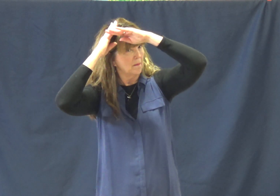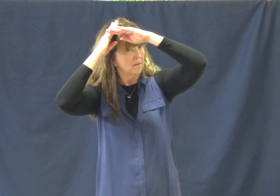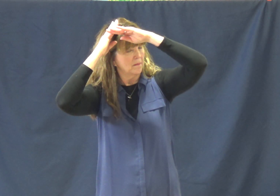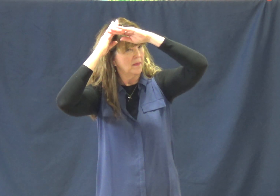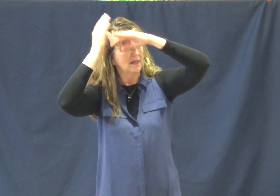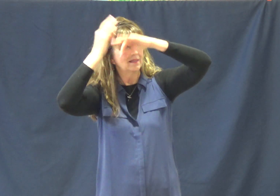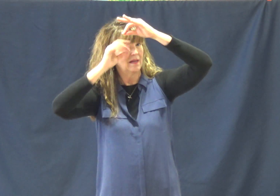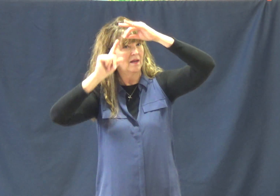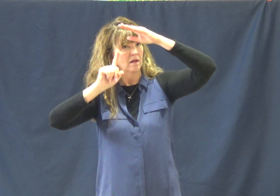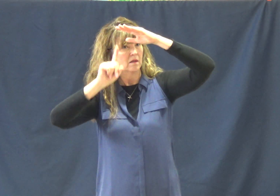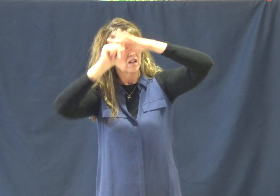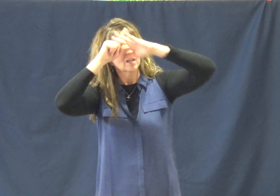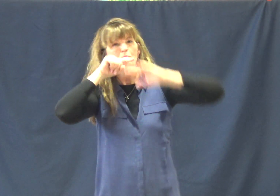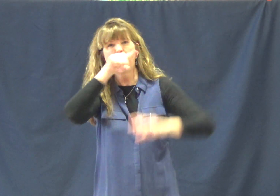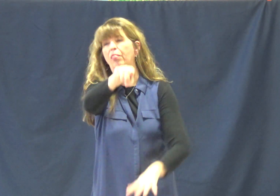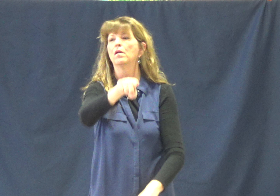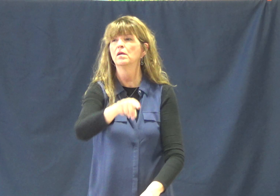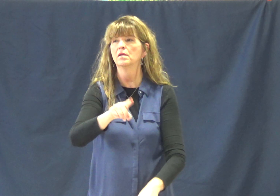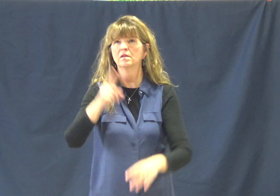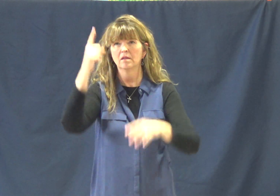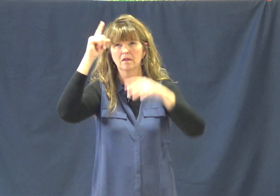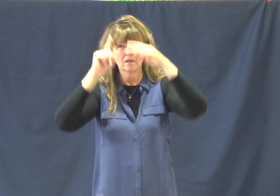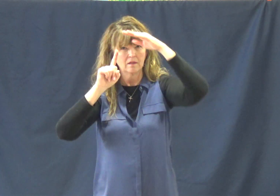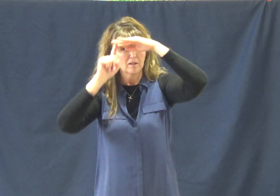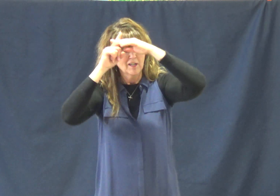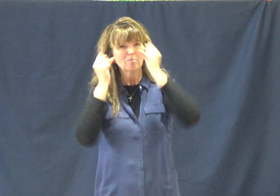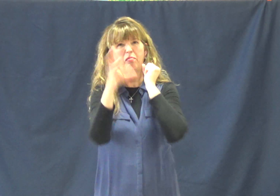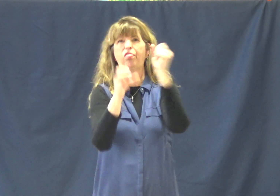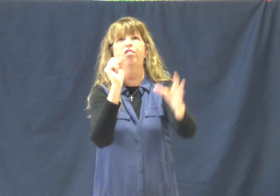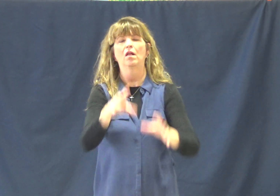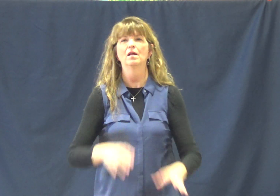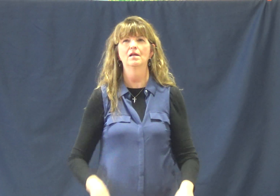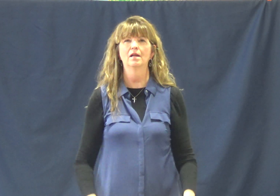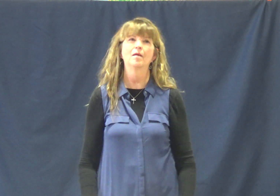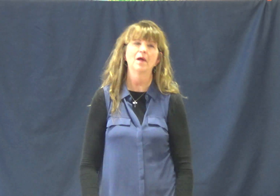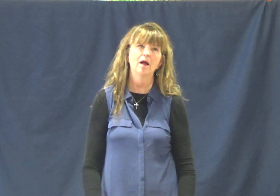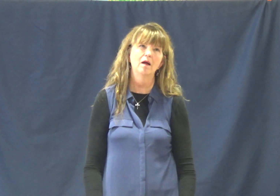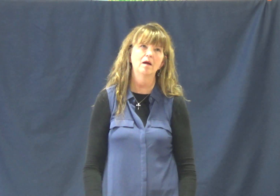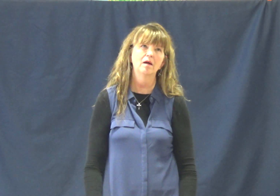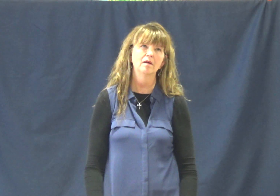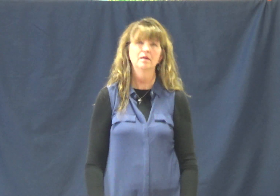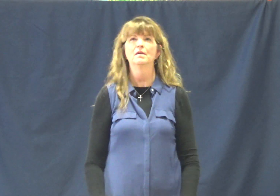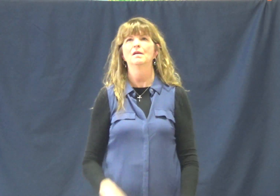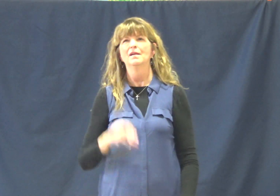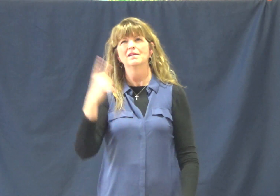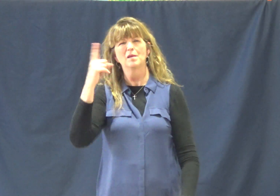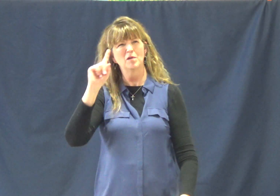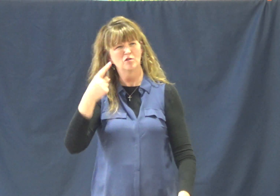When something comes up in our mind, we need to sometimes, instead of just immediately saying it or signing